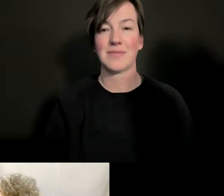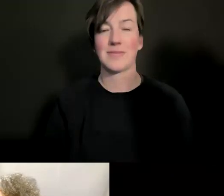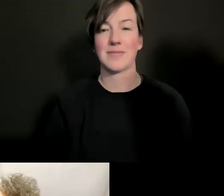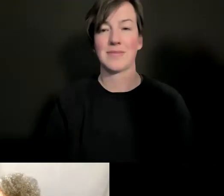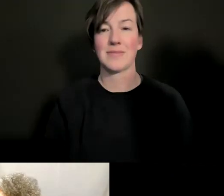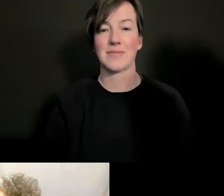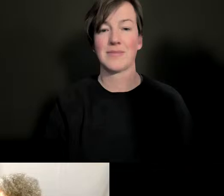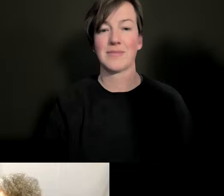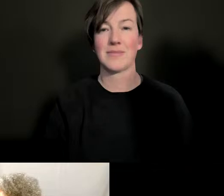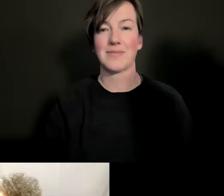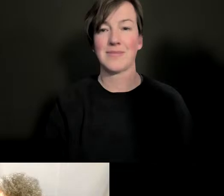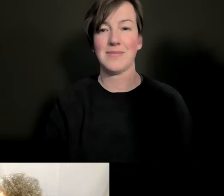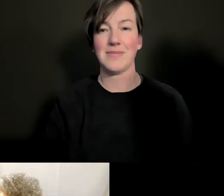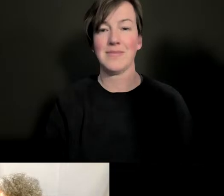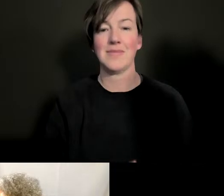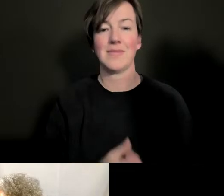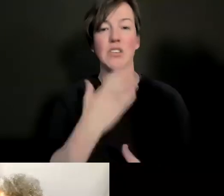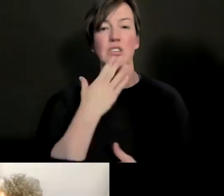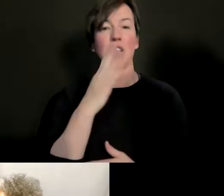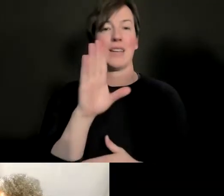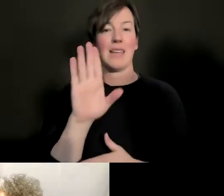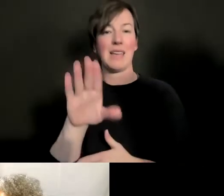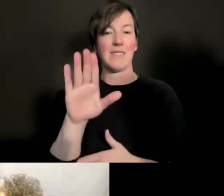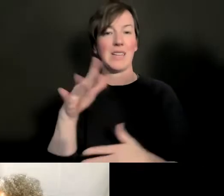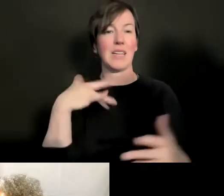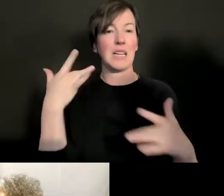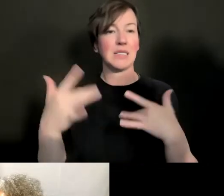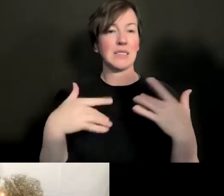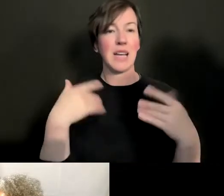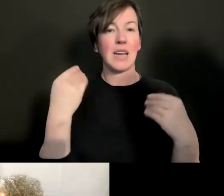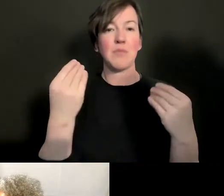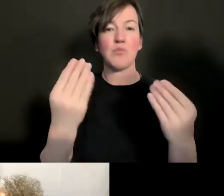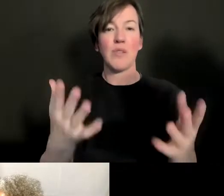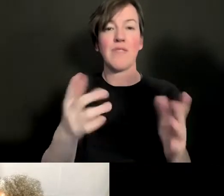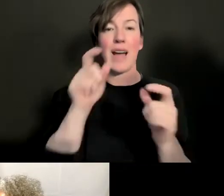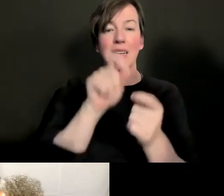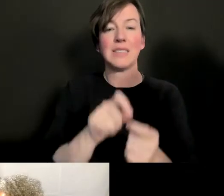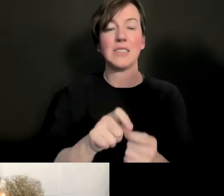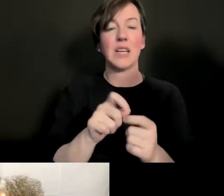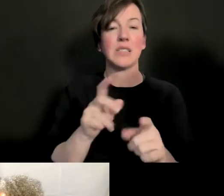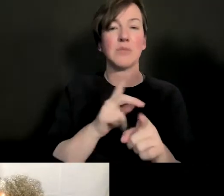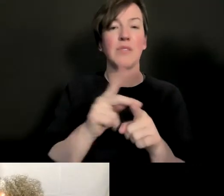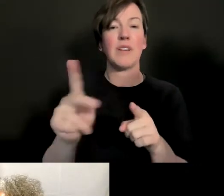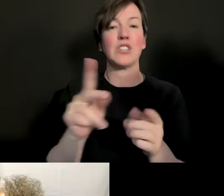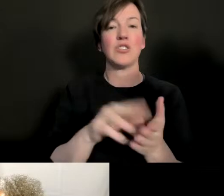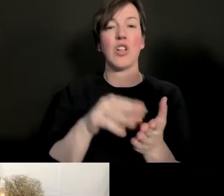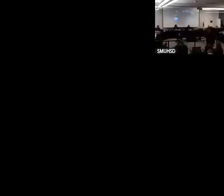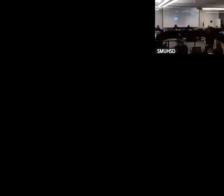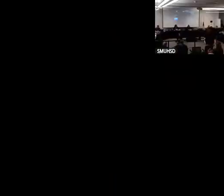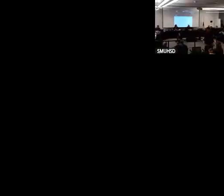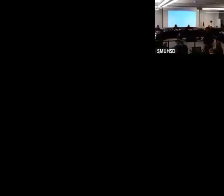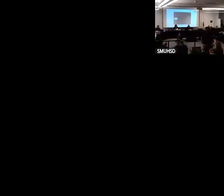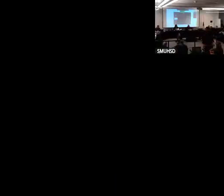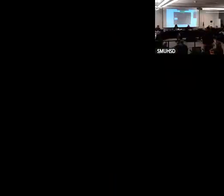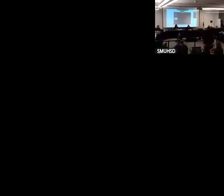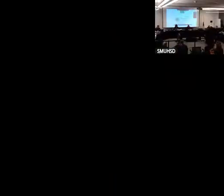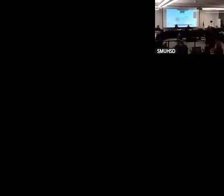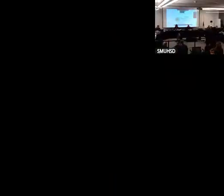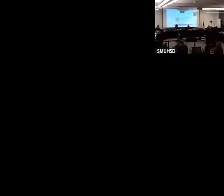Good evening. We're excited to provide details about the professional learning programs for our certificated teachers and